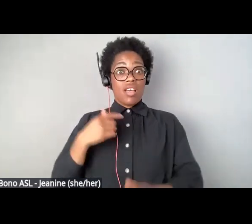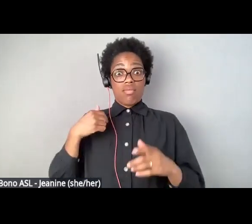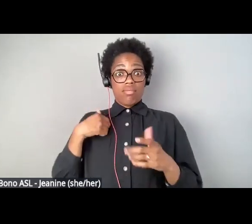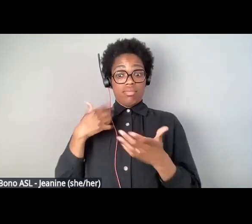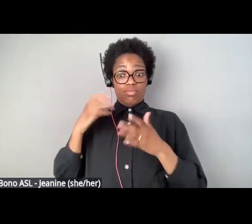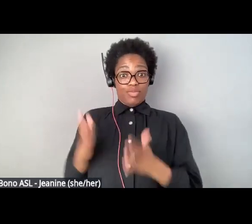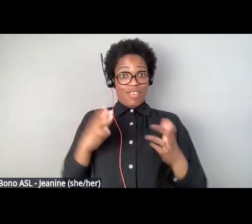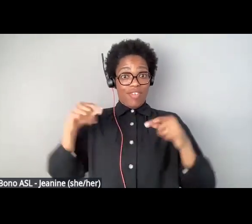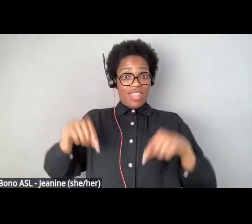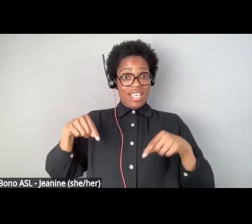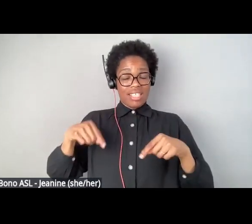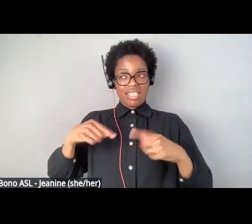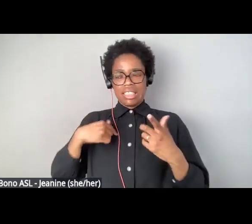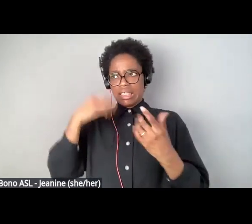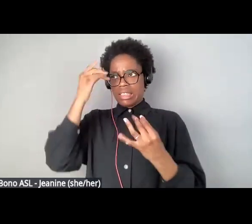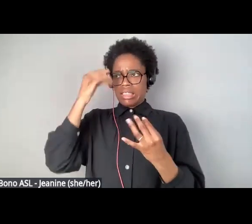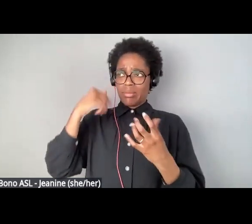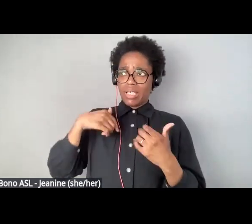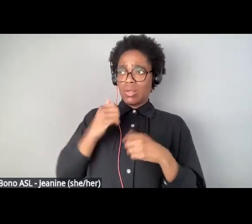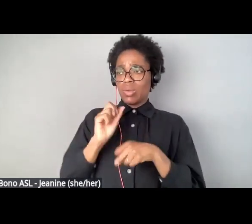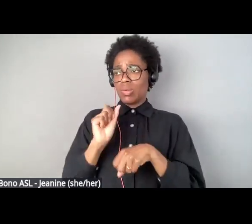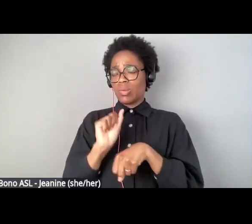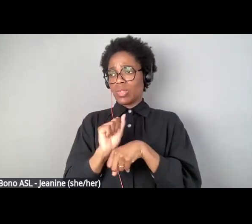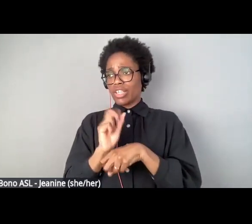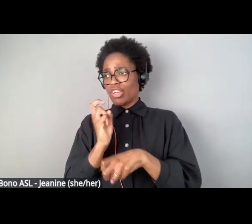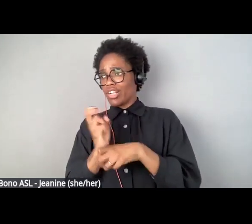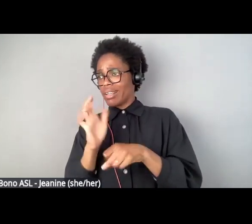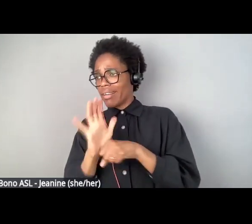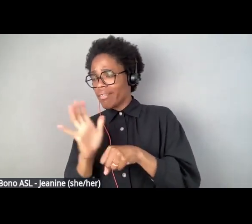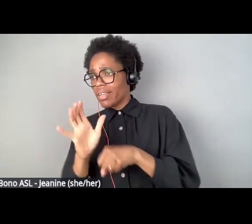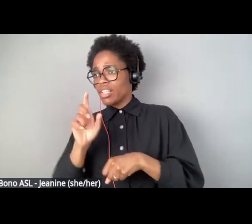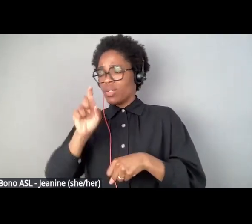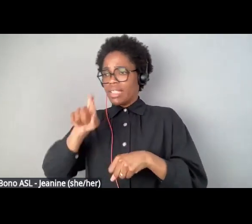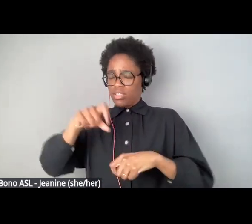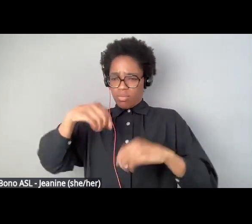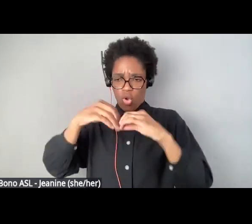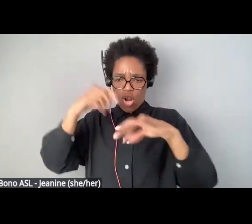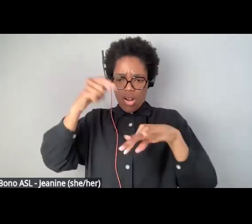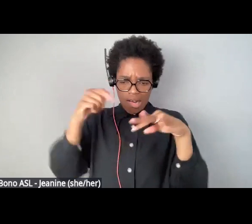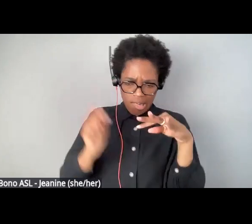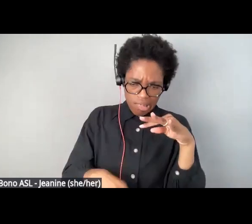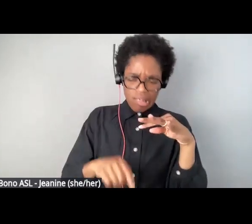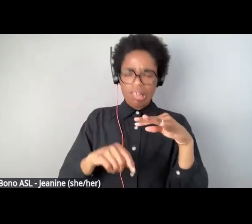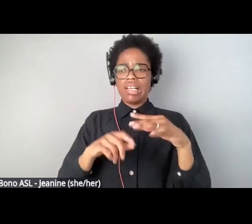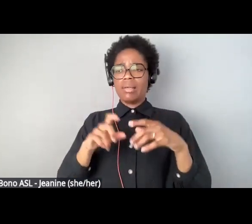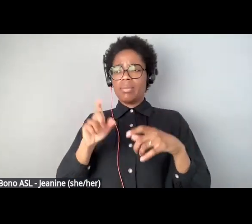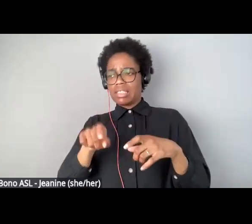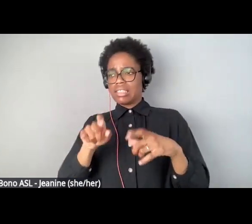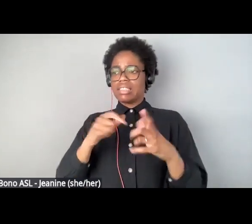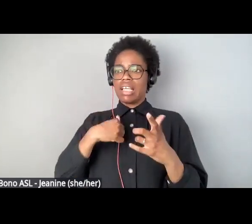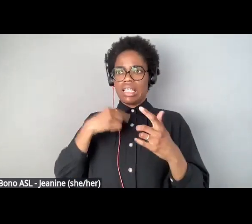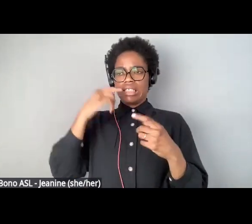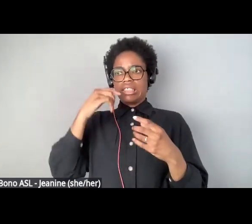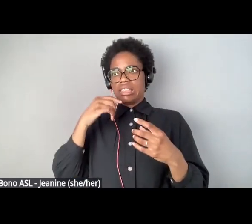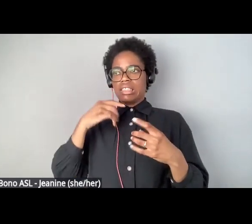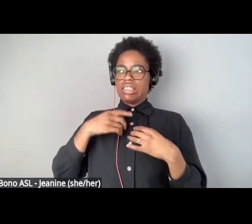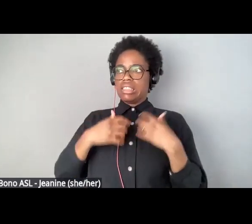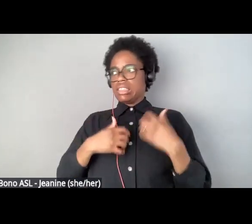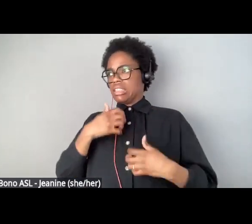to protect people, to give them the tools? Should I be walking through each of the products? We're cooked in this way of thinking, the efficiency,